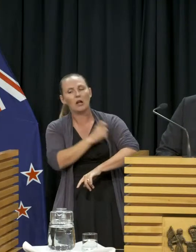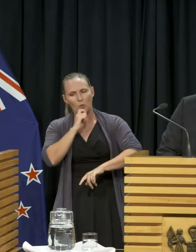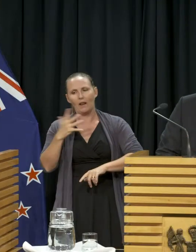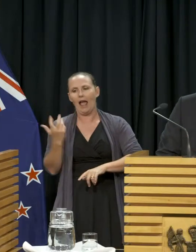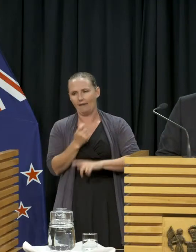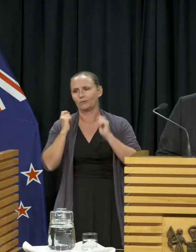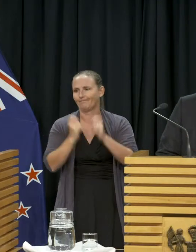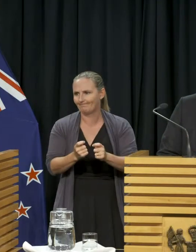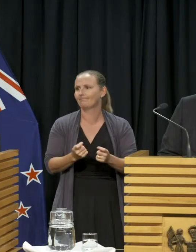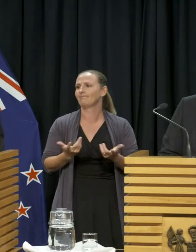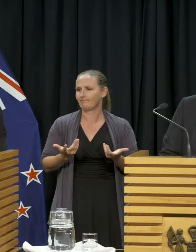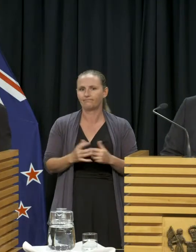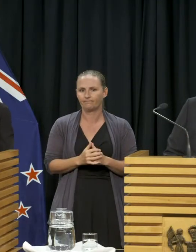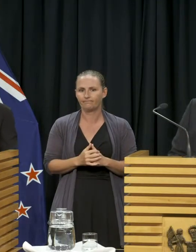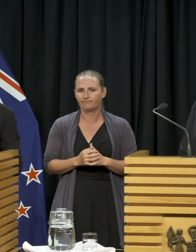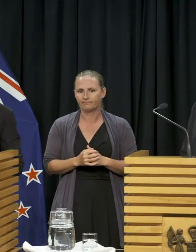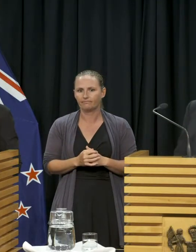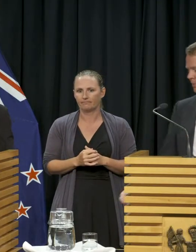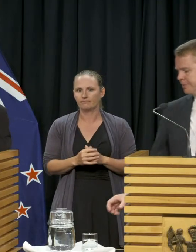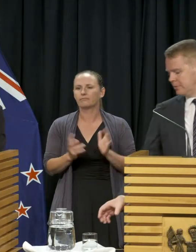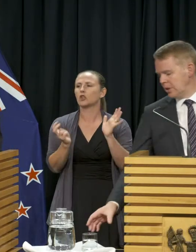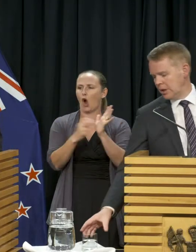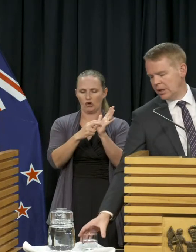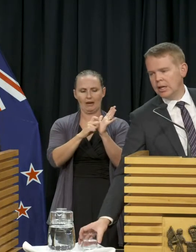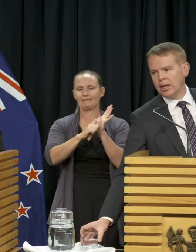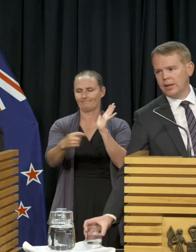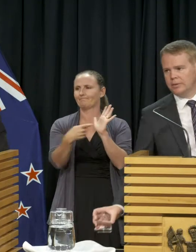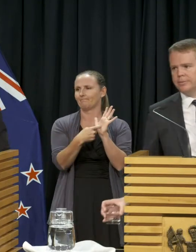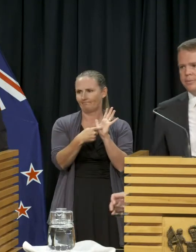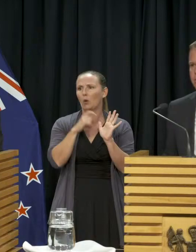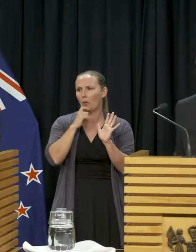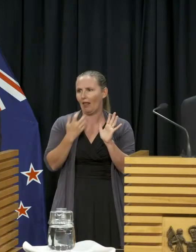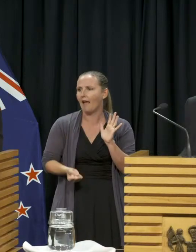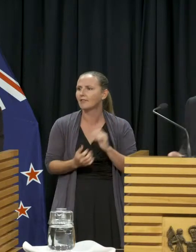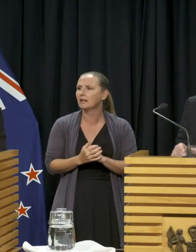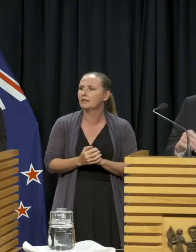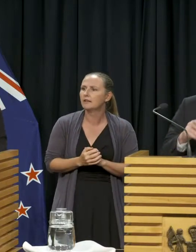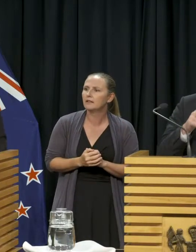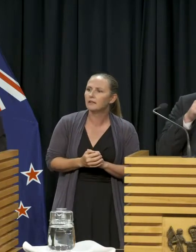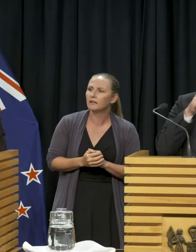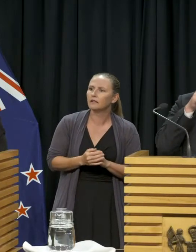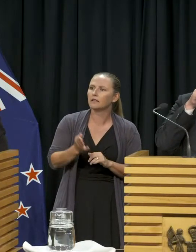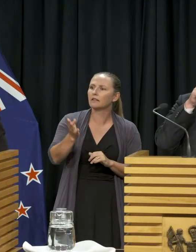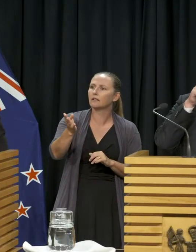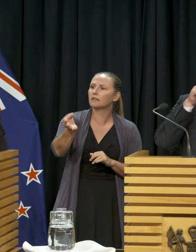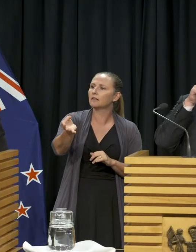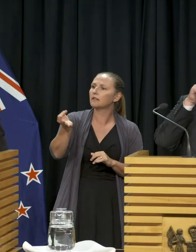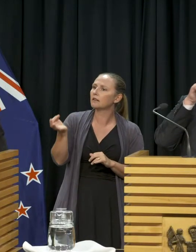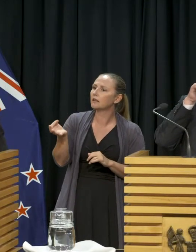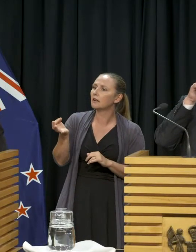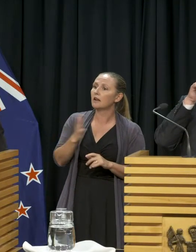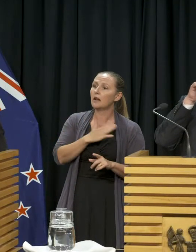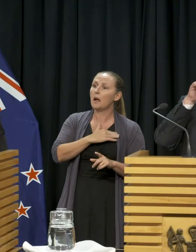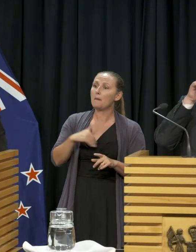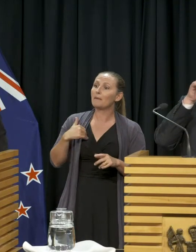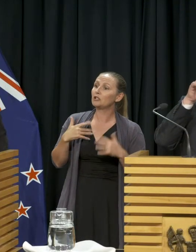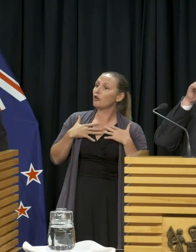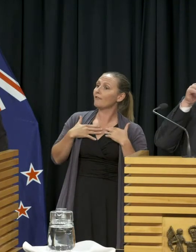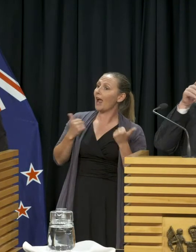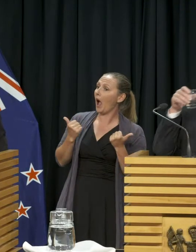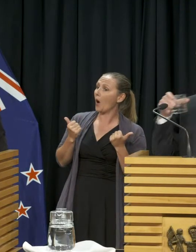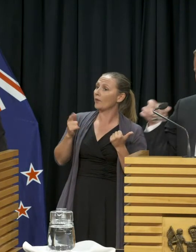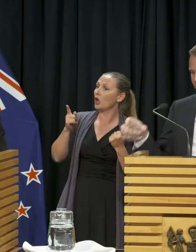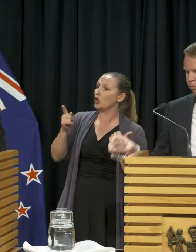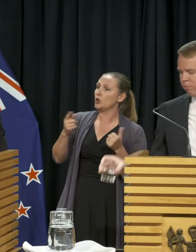contracts. Contracts in particular provide us a nice, easy way to deal with that. Prime Minister, the Ministry of Health, you announced in Budget 2019 that you would